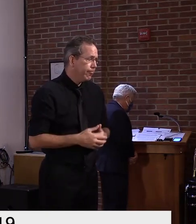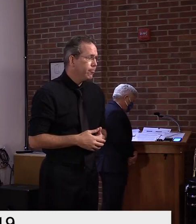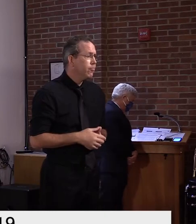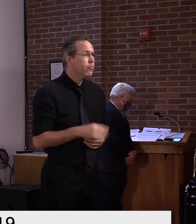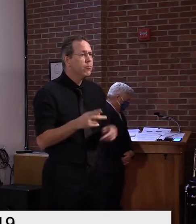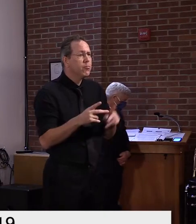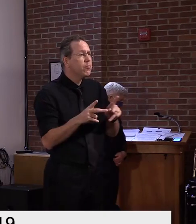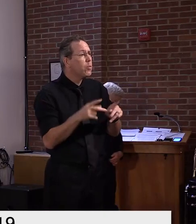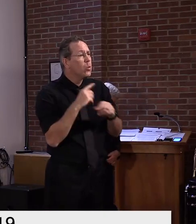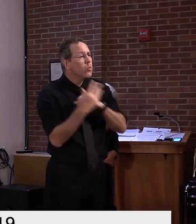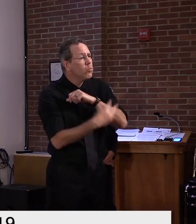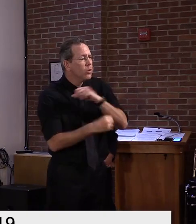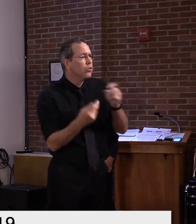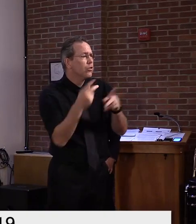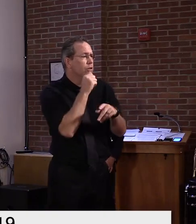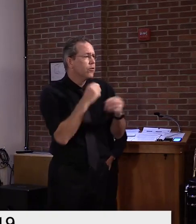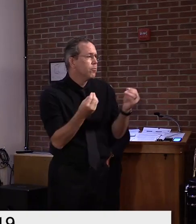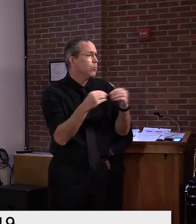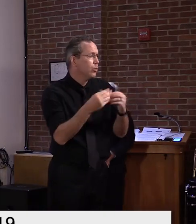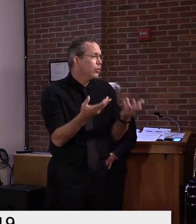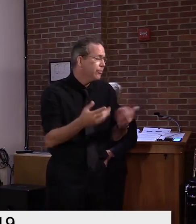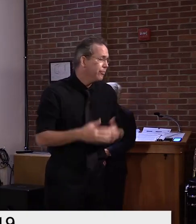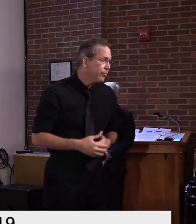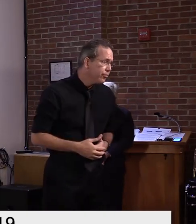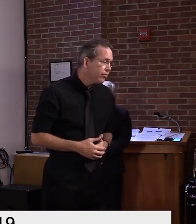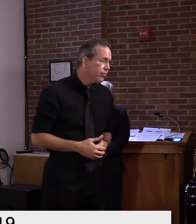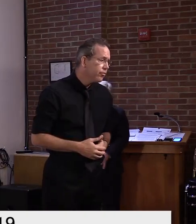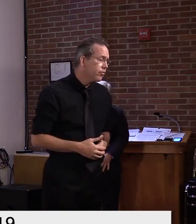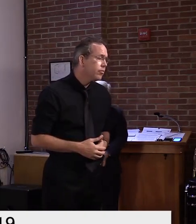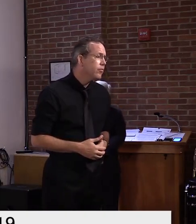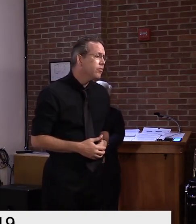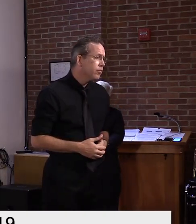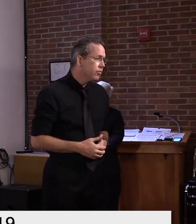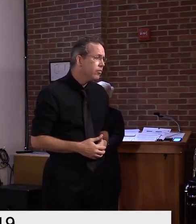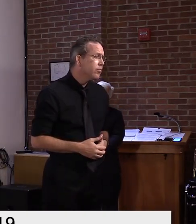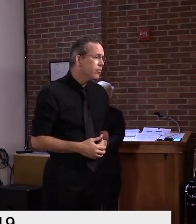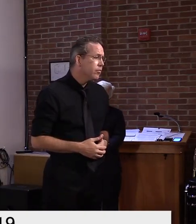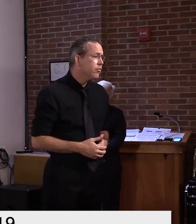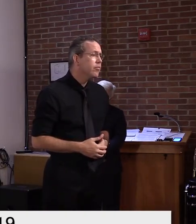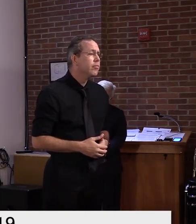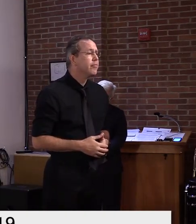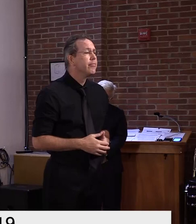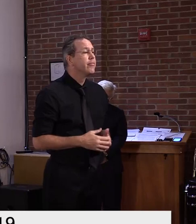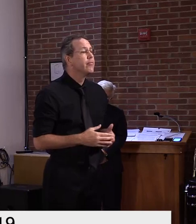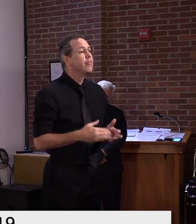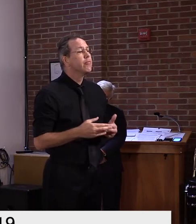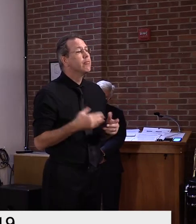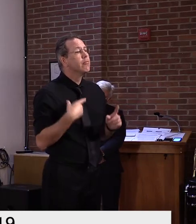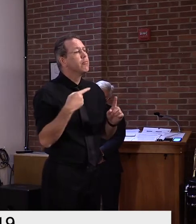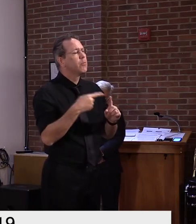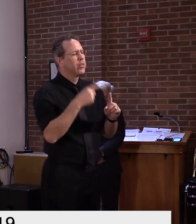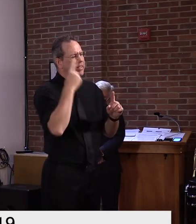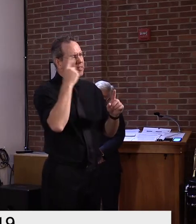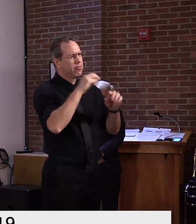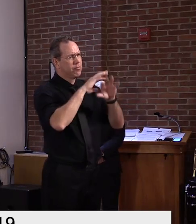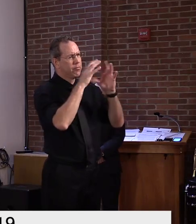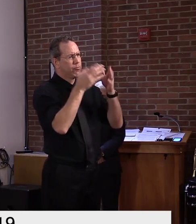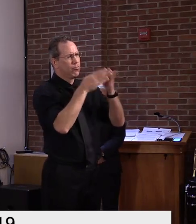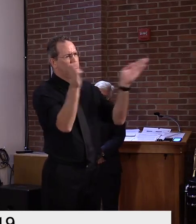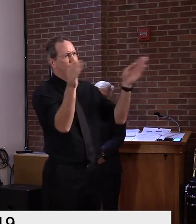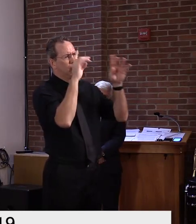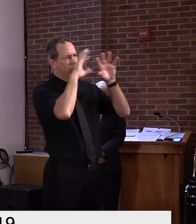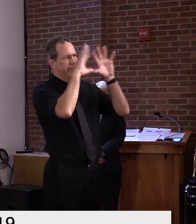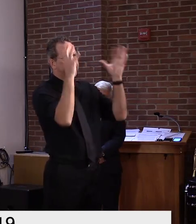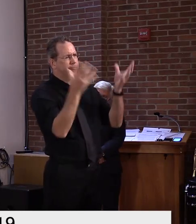circumstances. So it's really paying attention to this very global picture I'm trying to paint for you when I talk about the